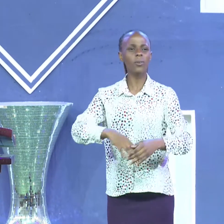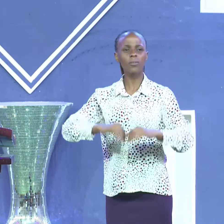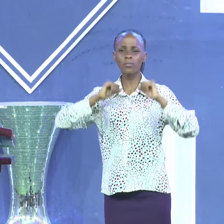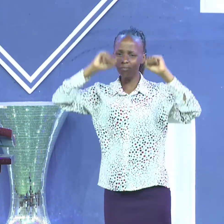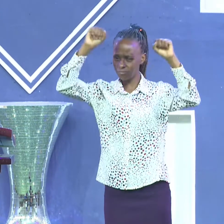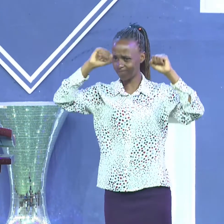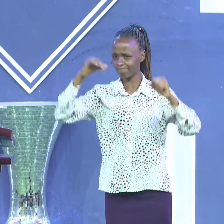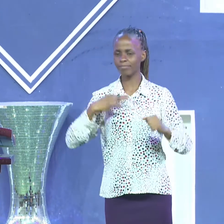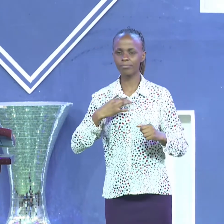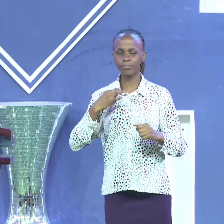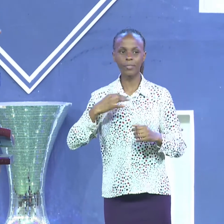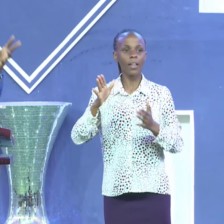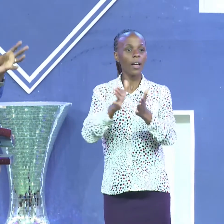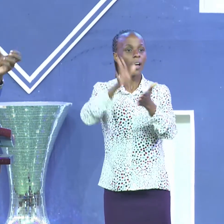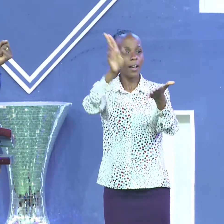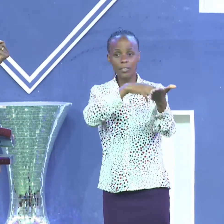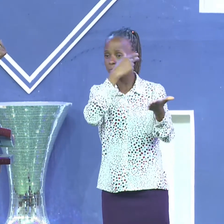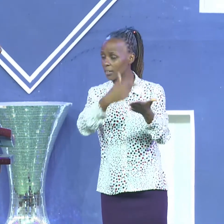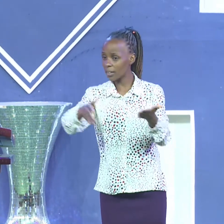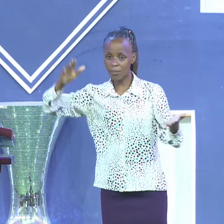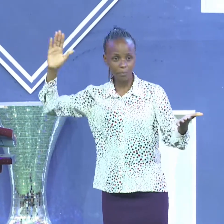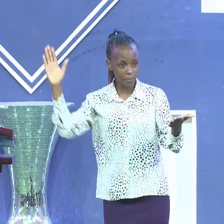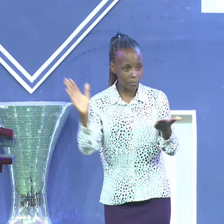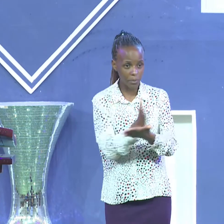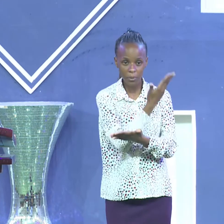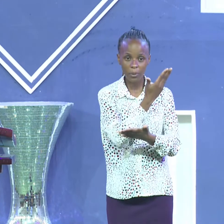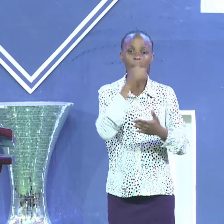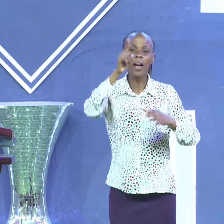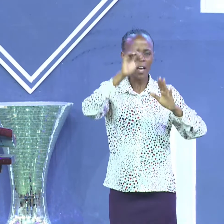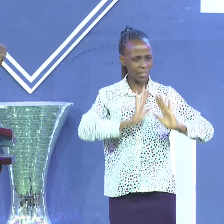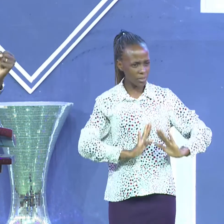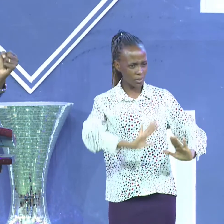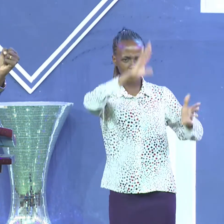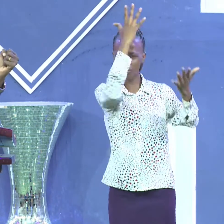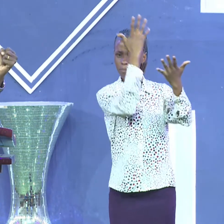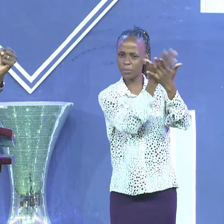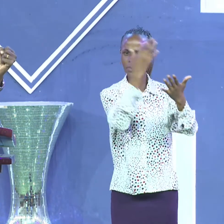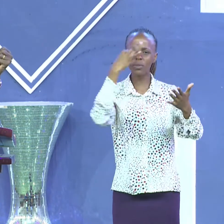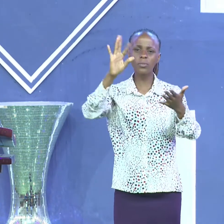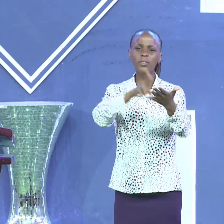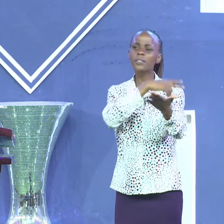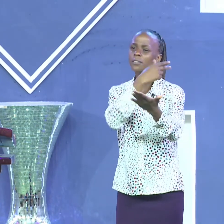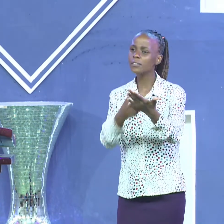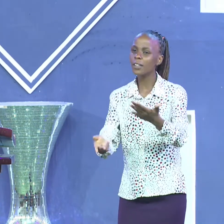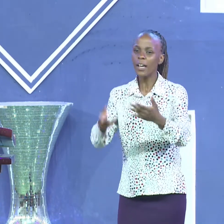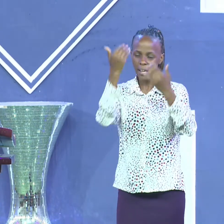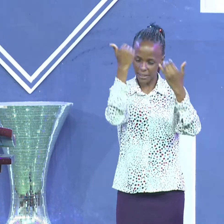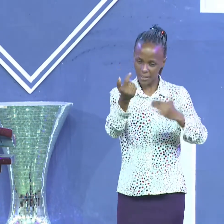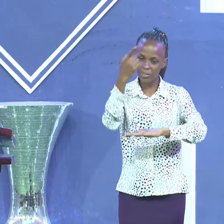of victory, when failure has left and you left that prison of